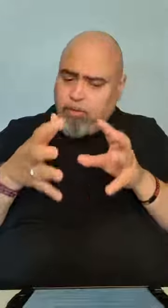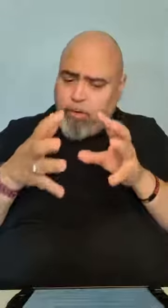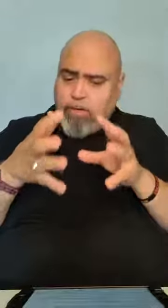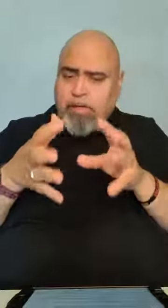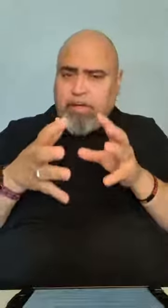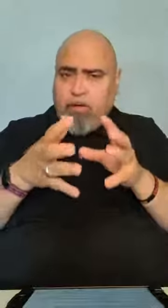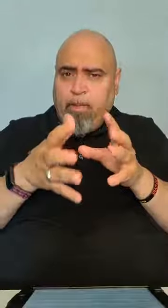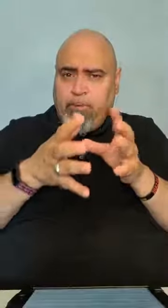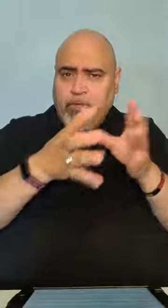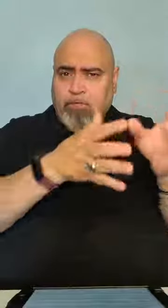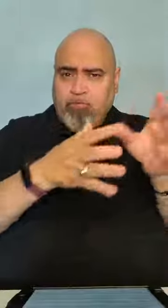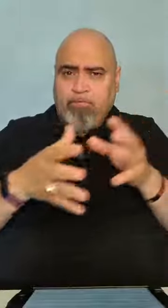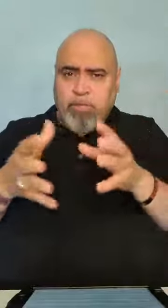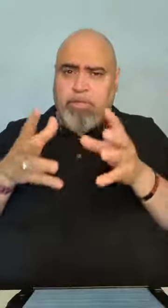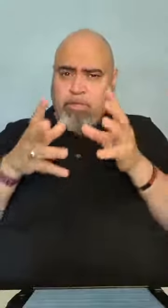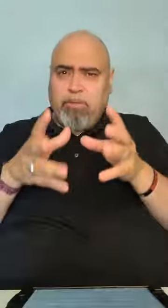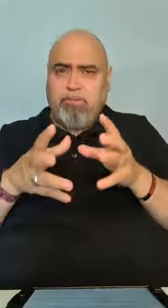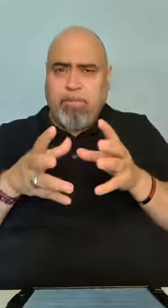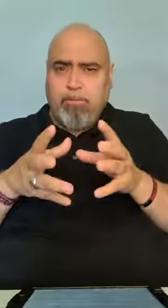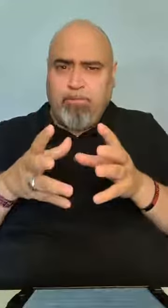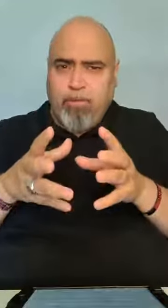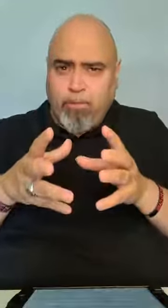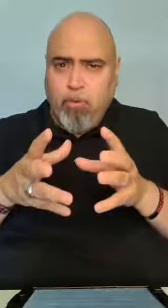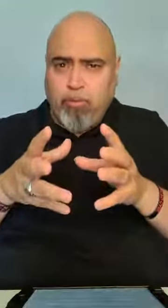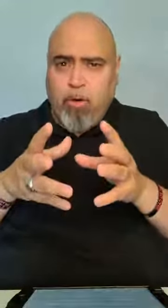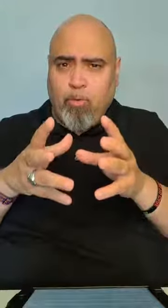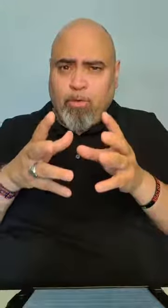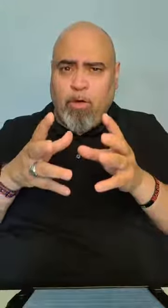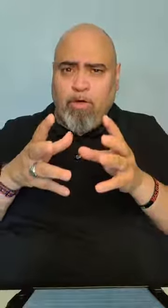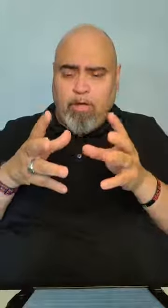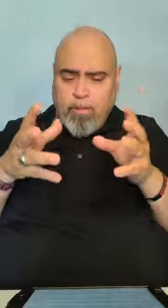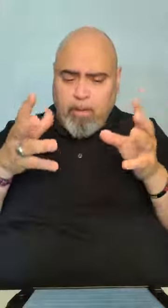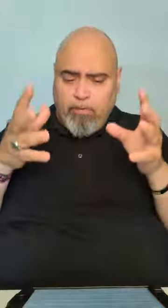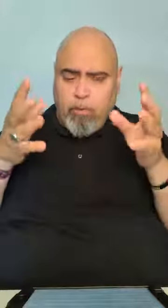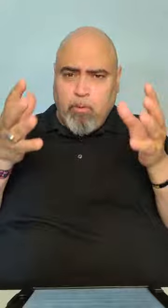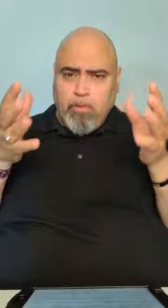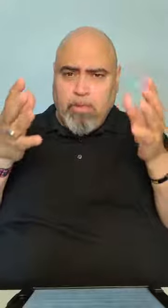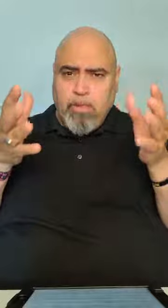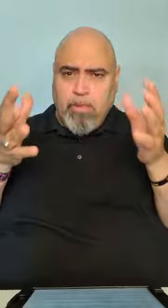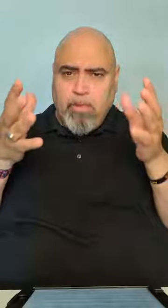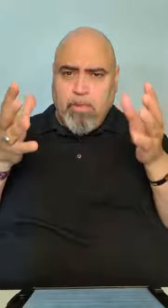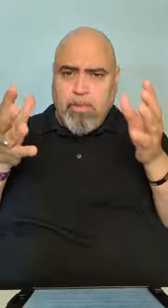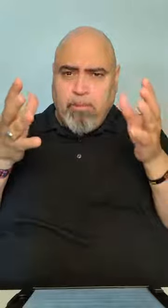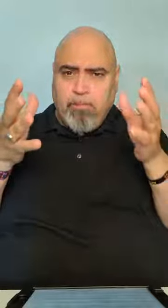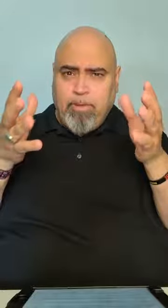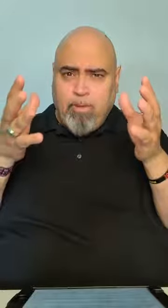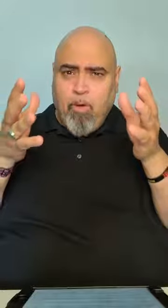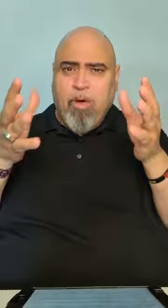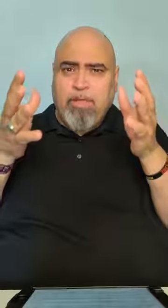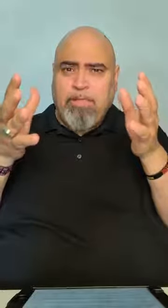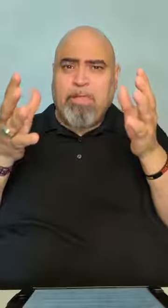very clear about children of perdition, but for the most part, we're talking about those that belong to